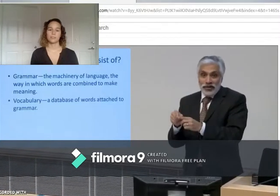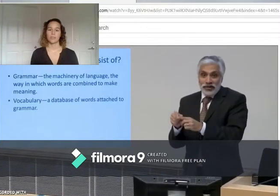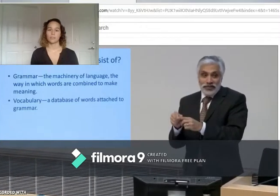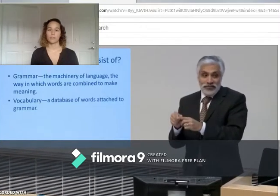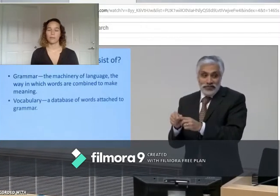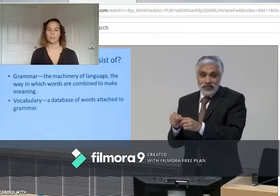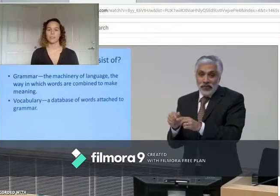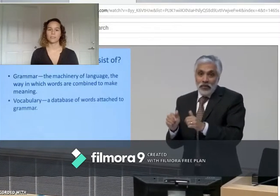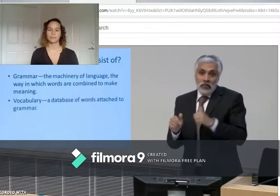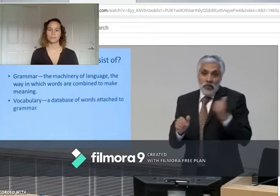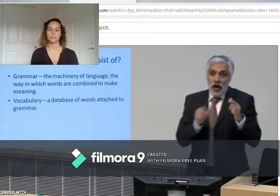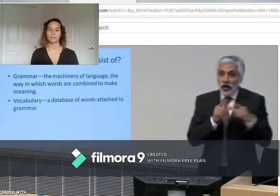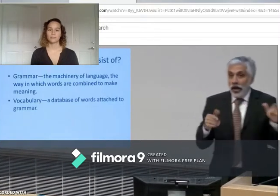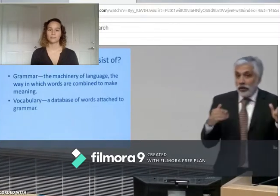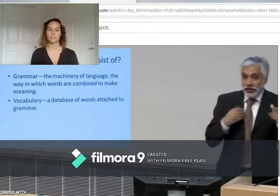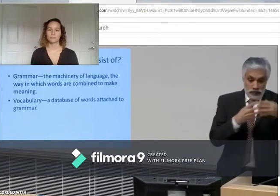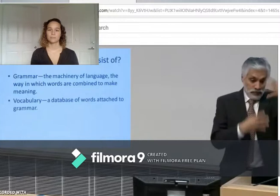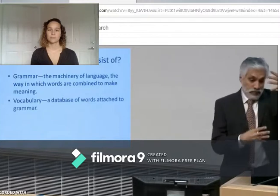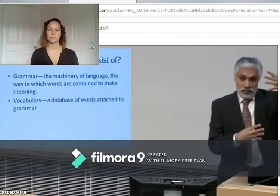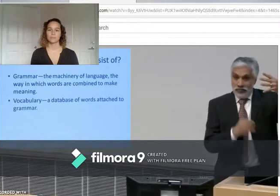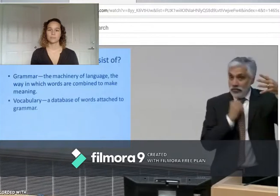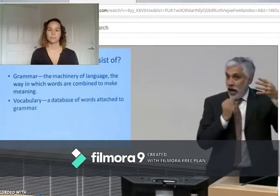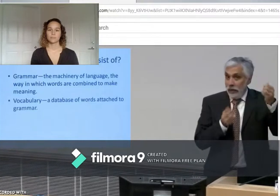English has lots of vocabulary.